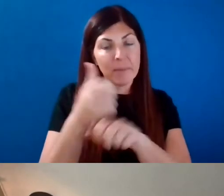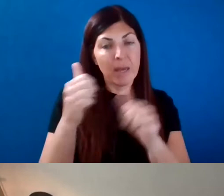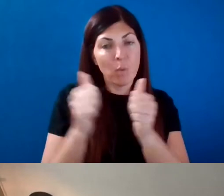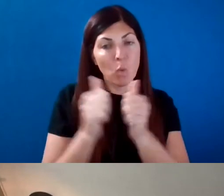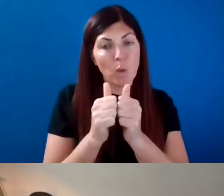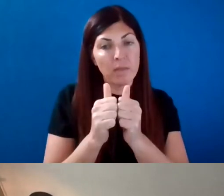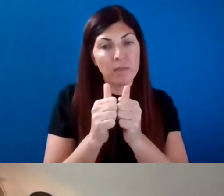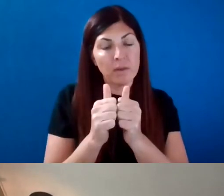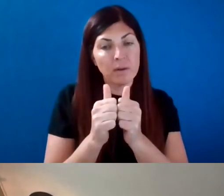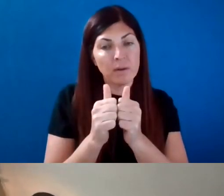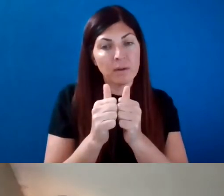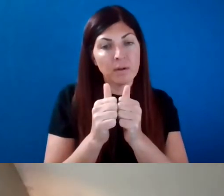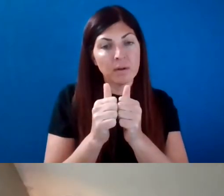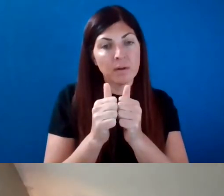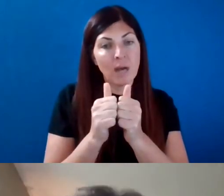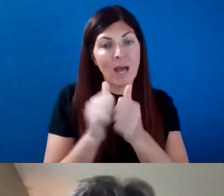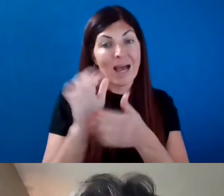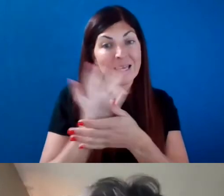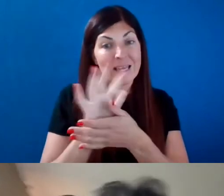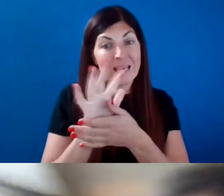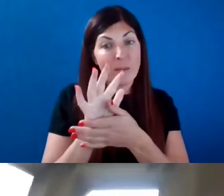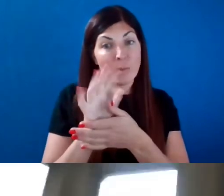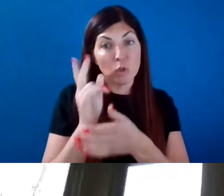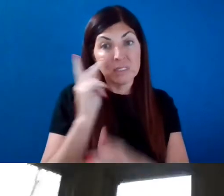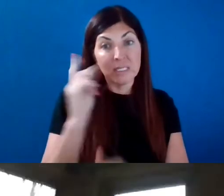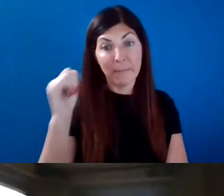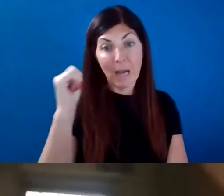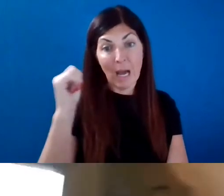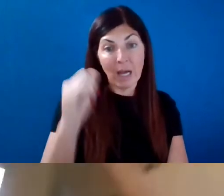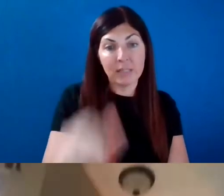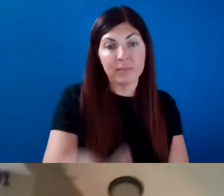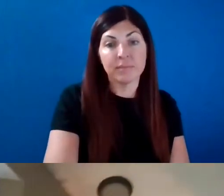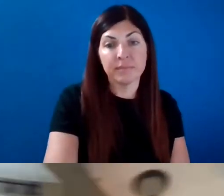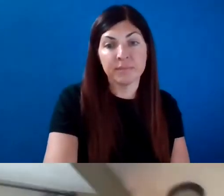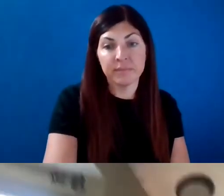a camera behind me right here.